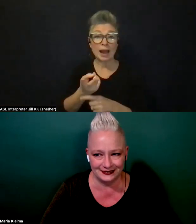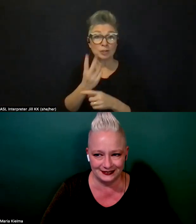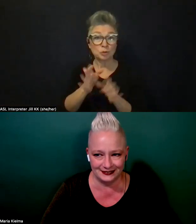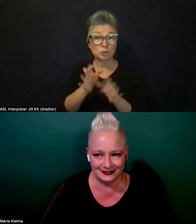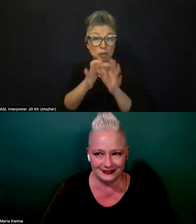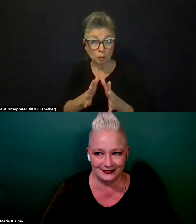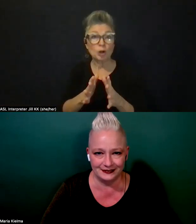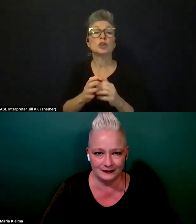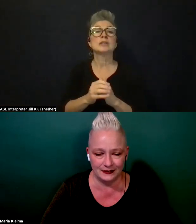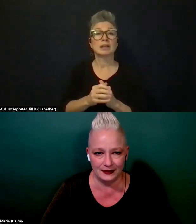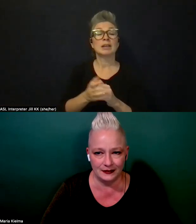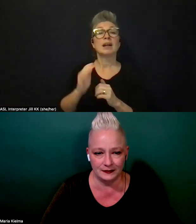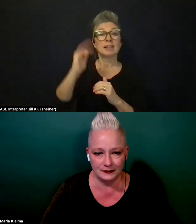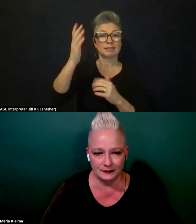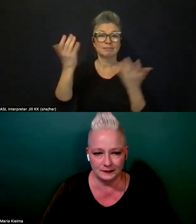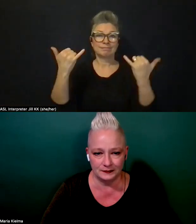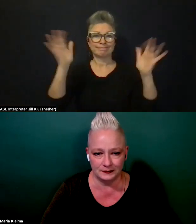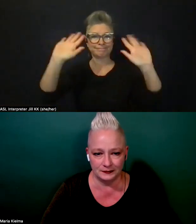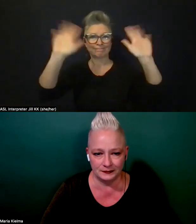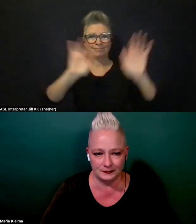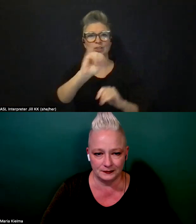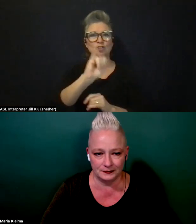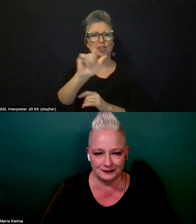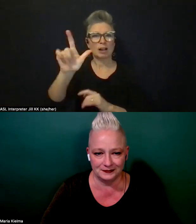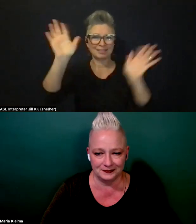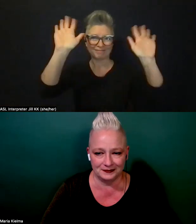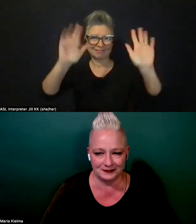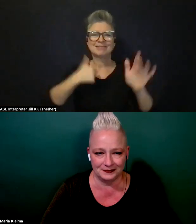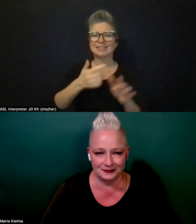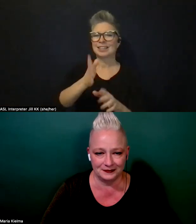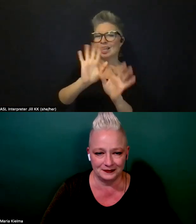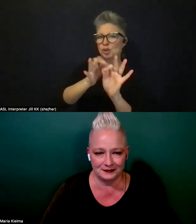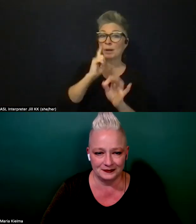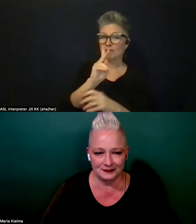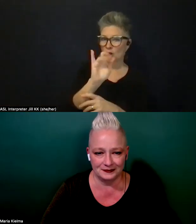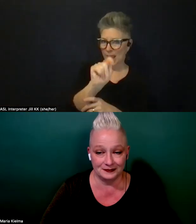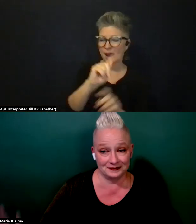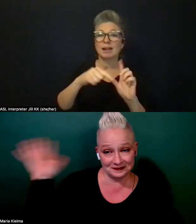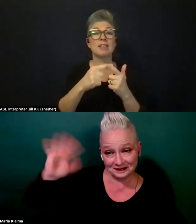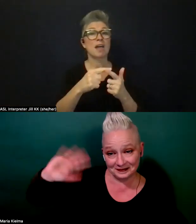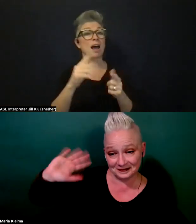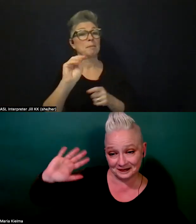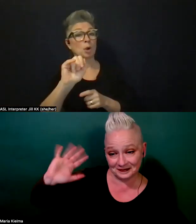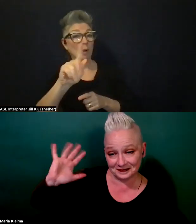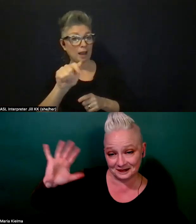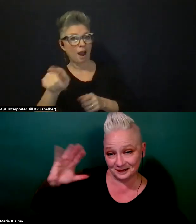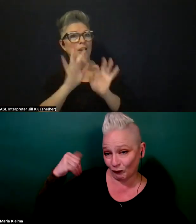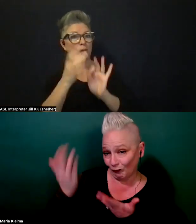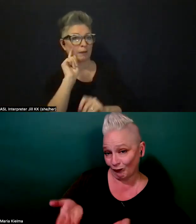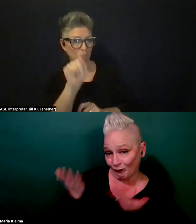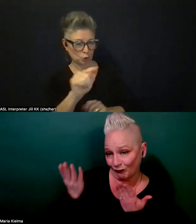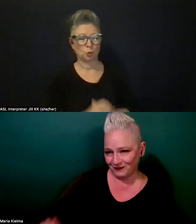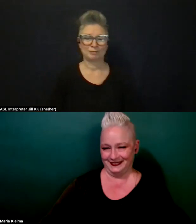top interpreter is Jill. She will be interpreting for me. And the bottom interpreter Maria, and she will be interpreting for